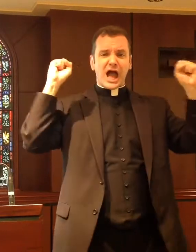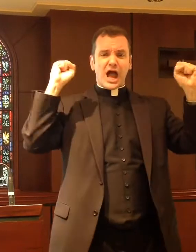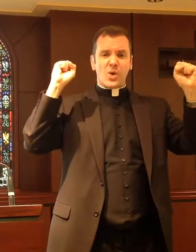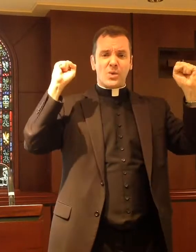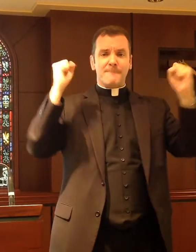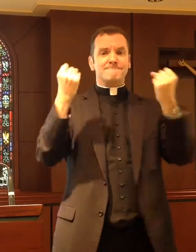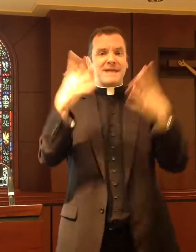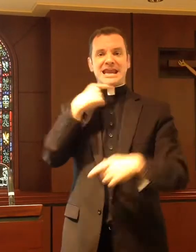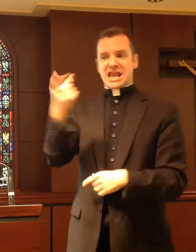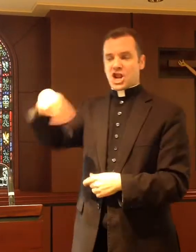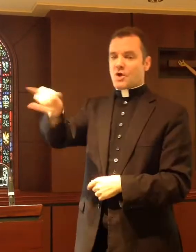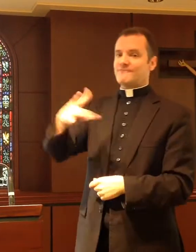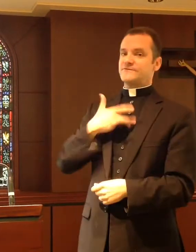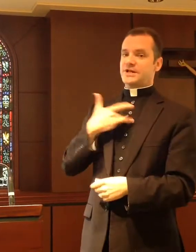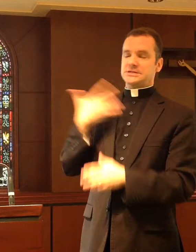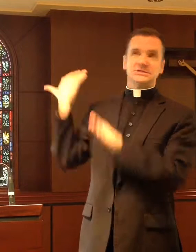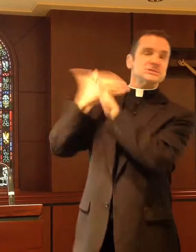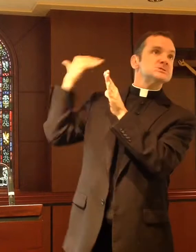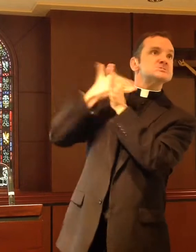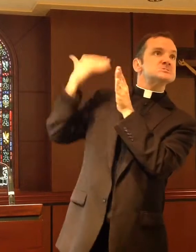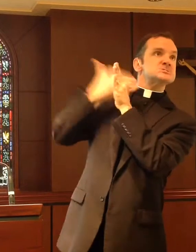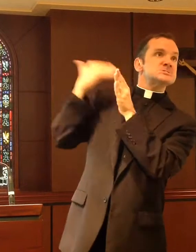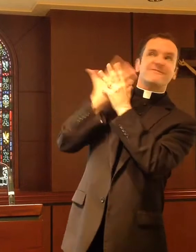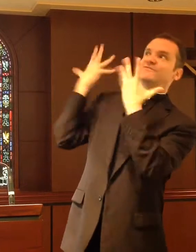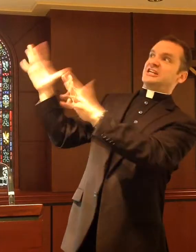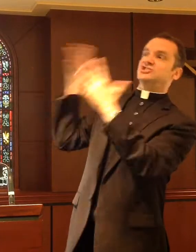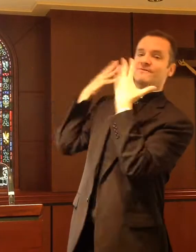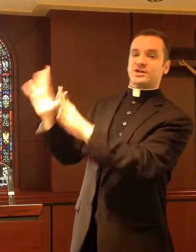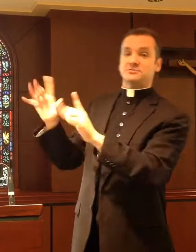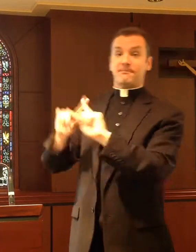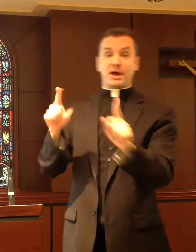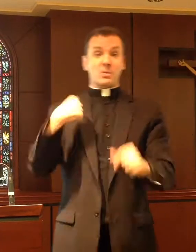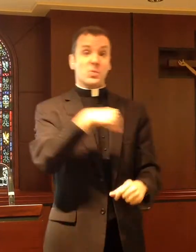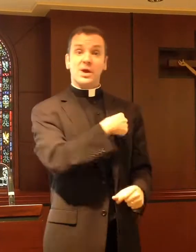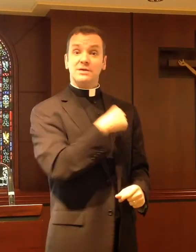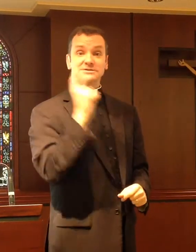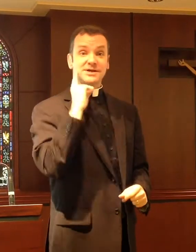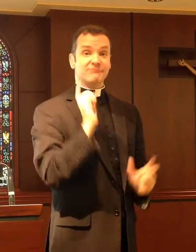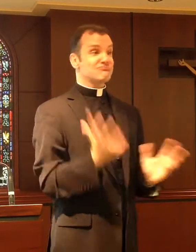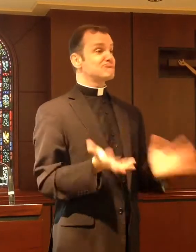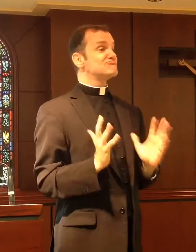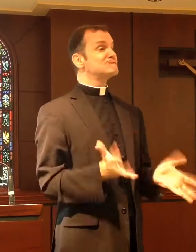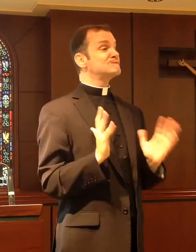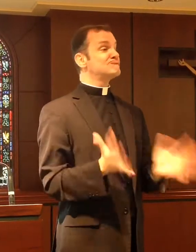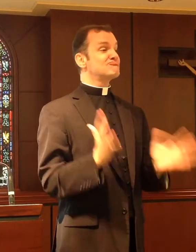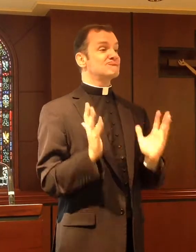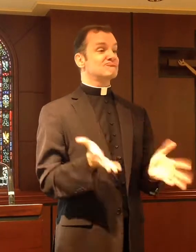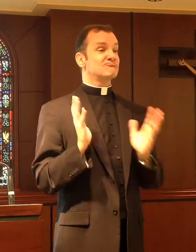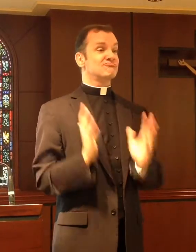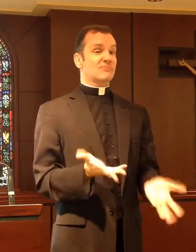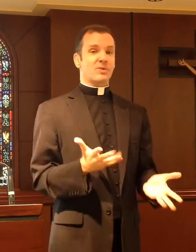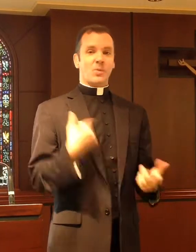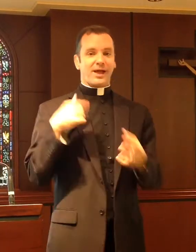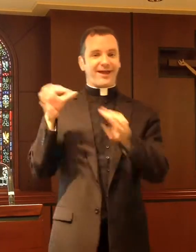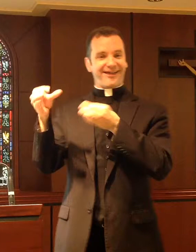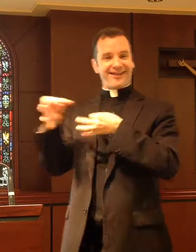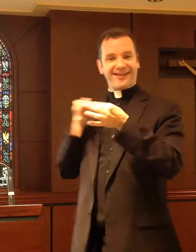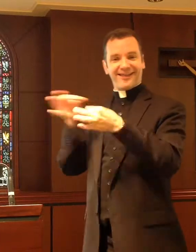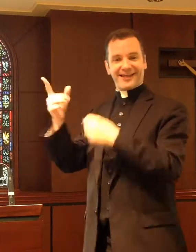loud music and you're talking with your friends. Hearing people often are aggravated by the loud music, but we can continue to talk in